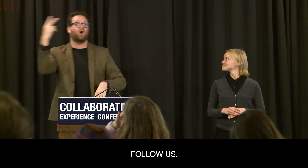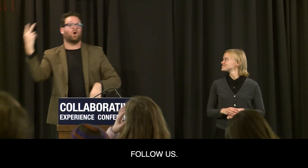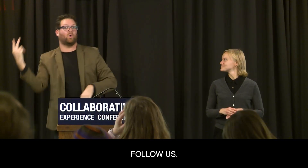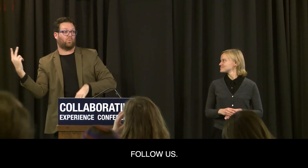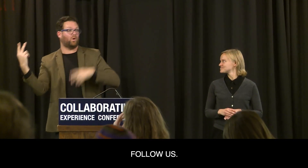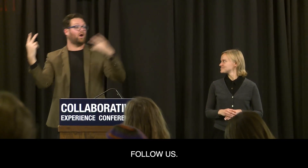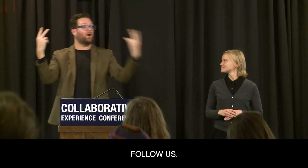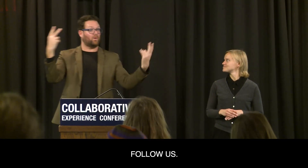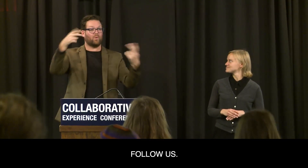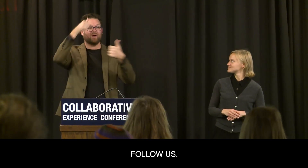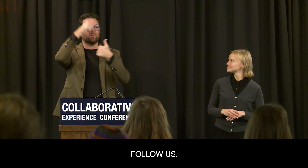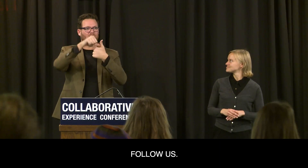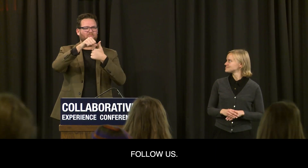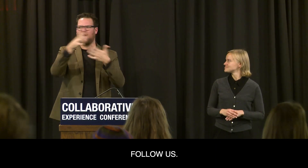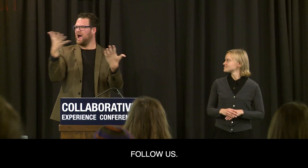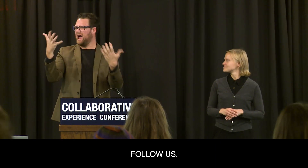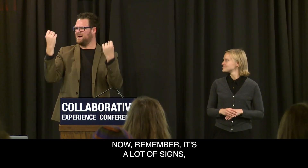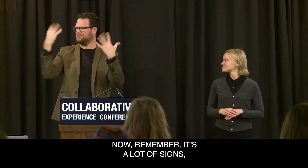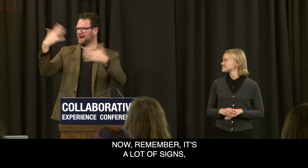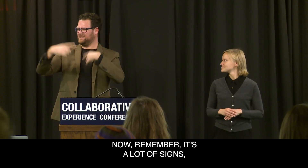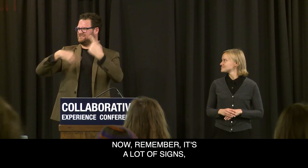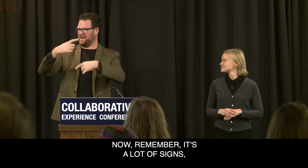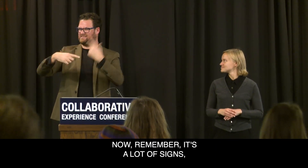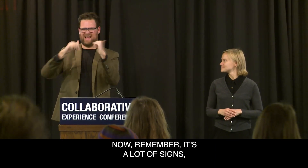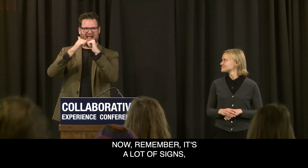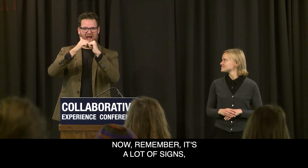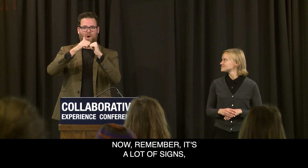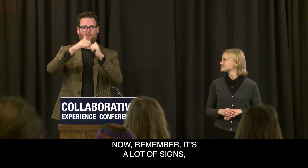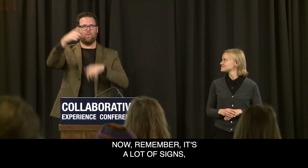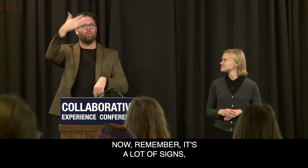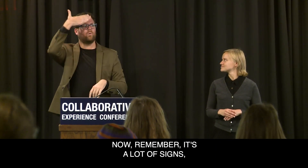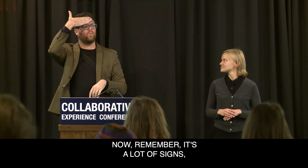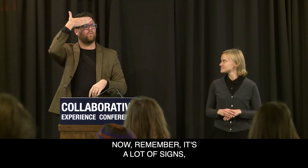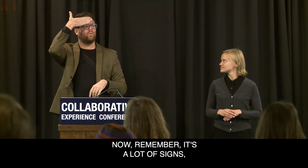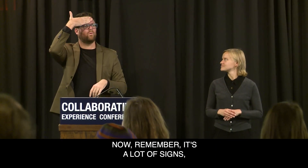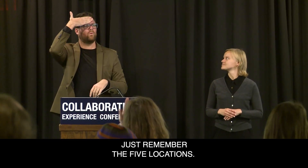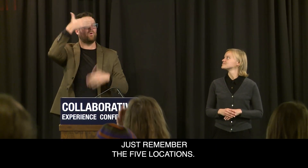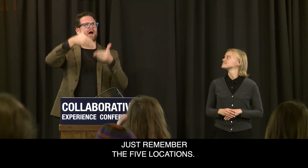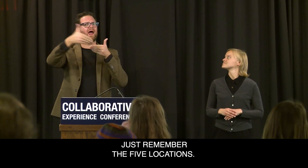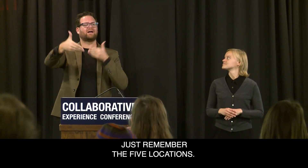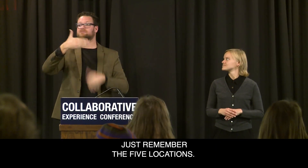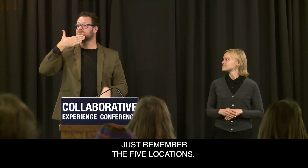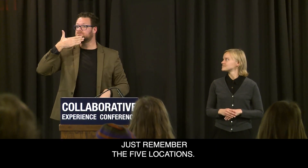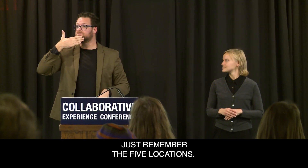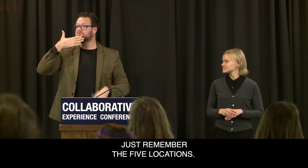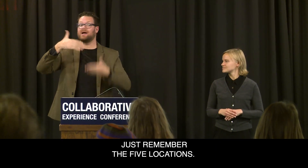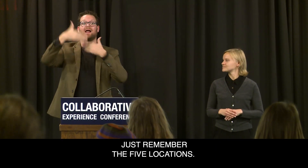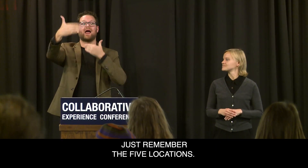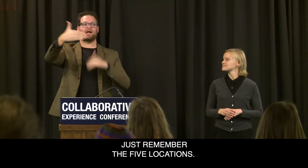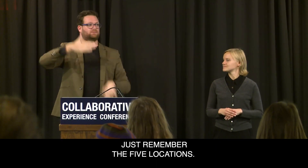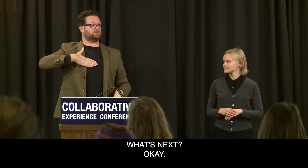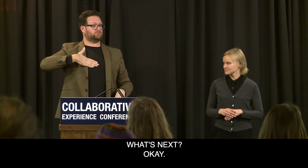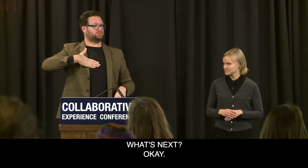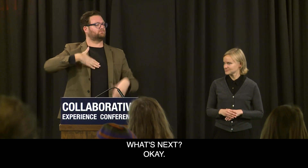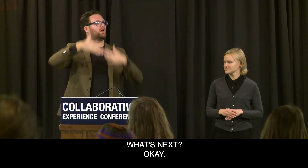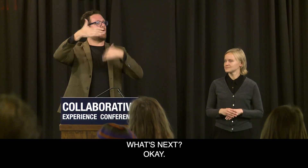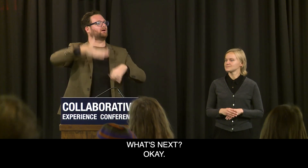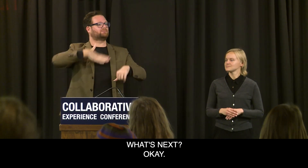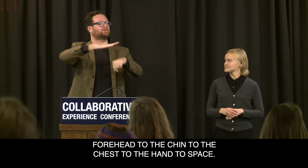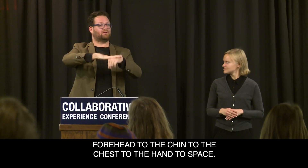Follow us. Now remember, it's a lot of signs. Just remember the 5 locations. What's next? Okay. Forehead